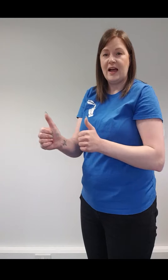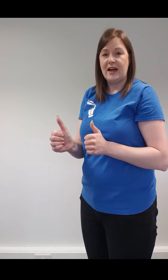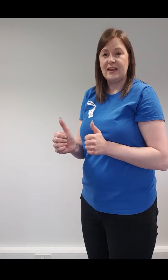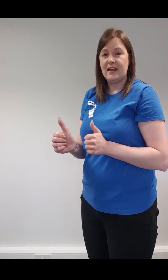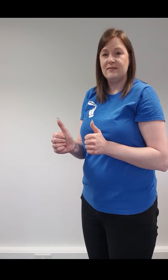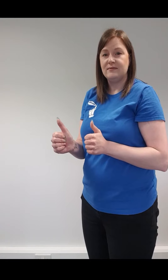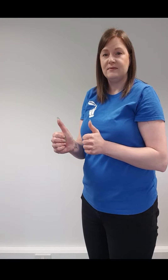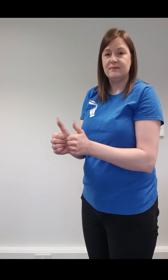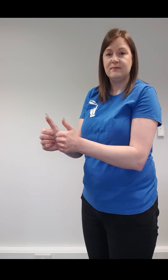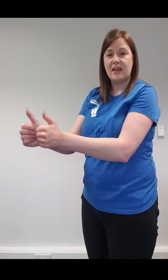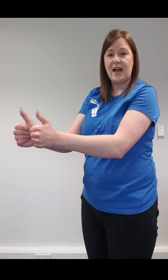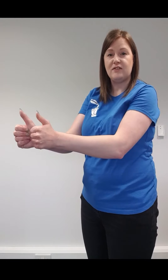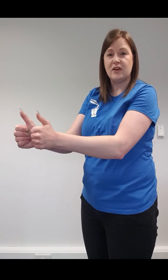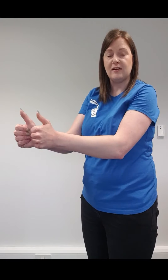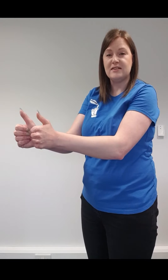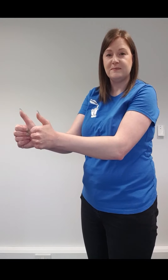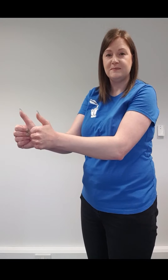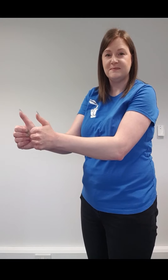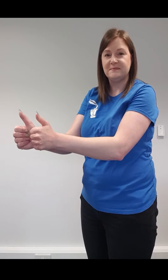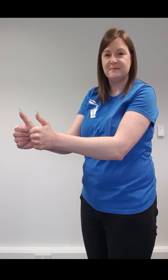And again, advocate.